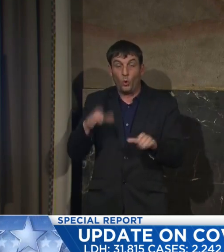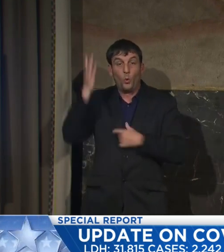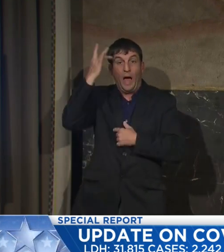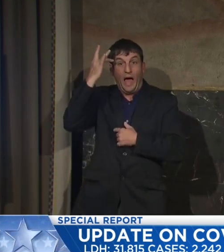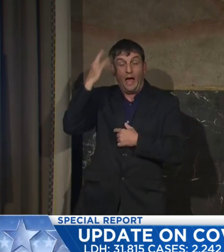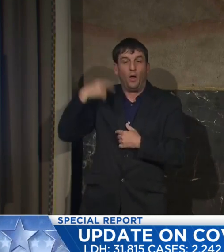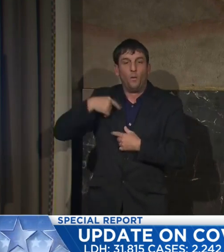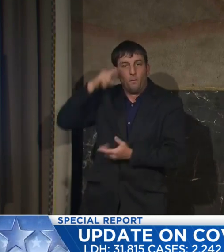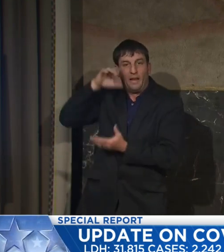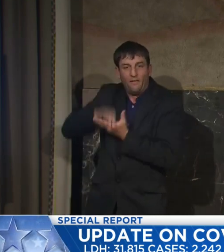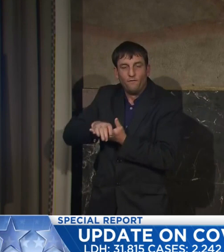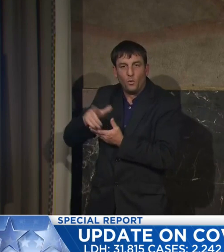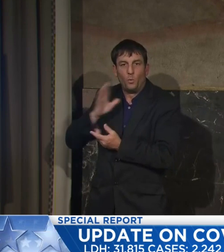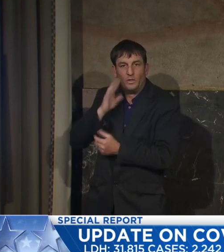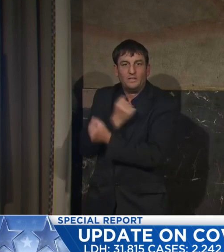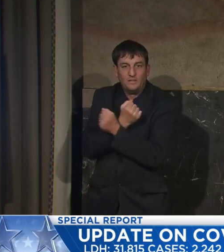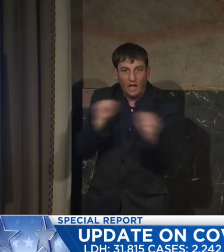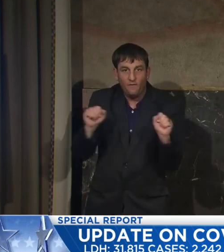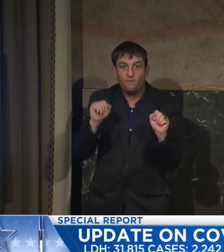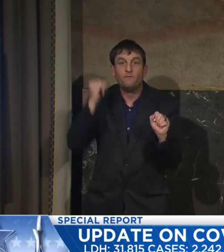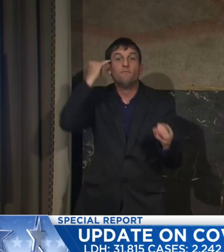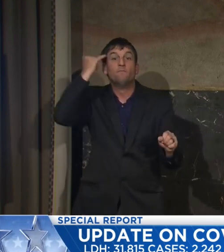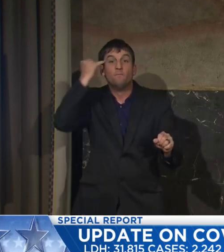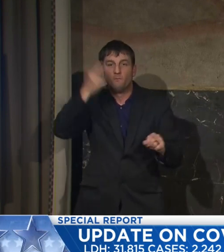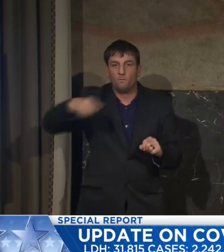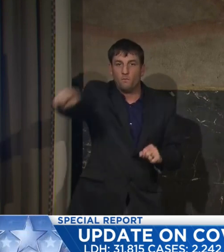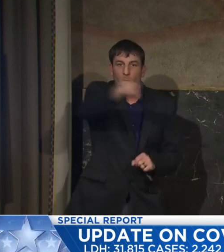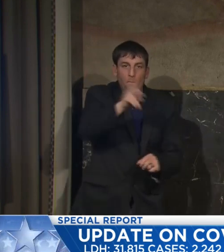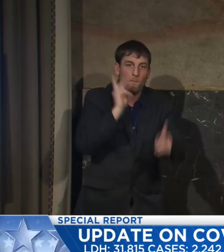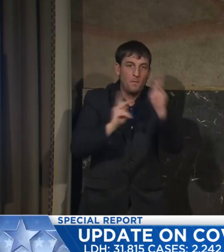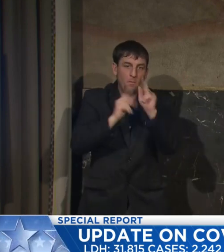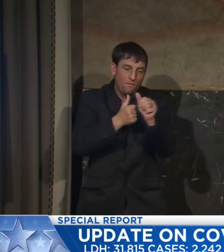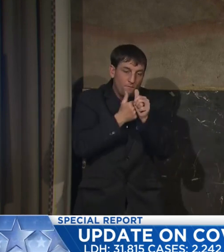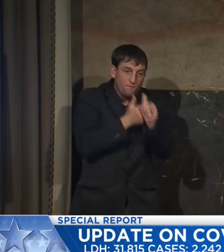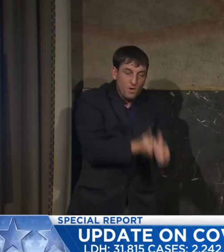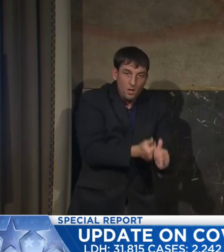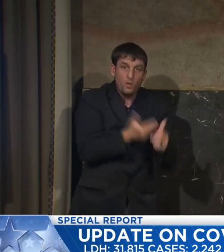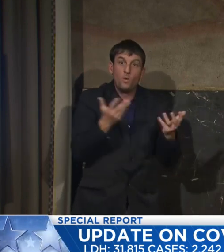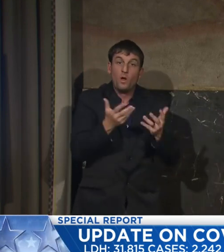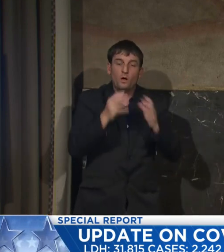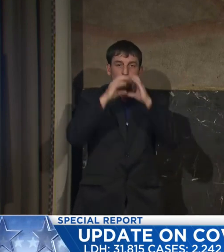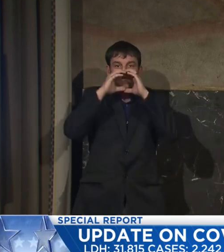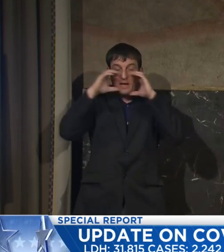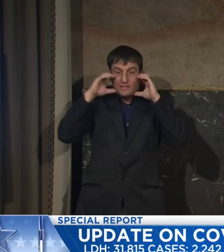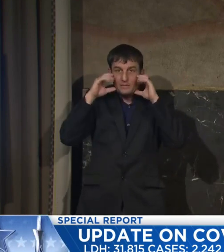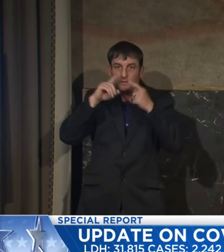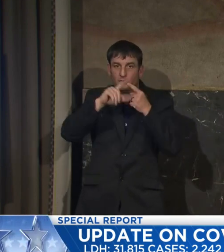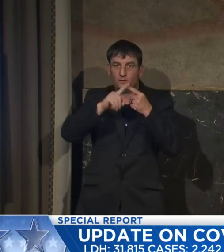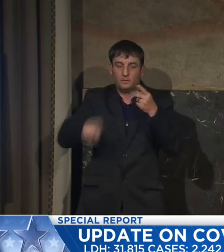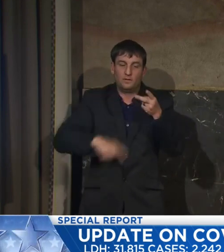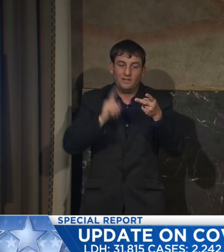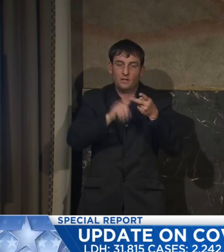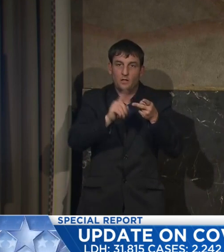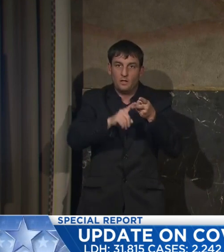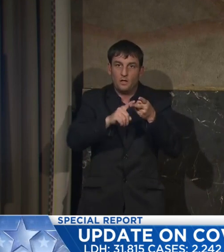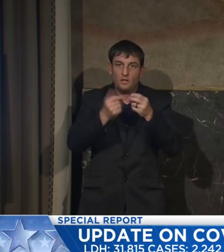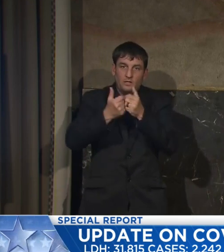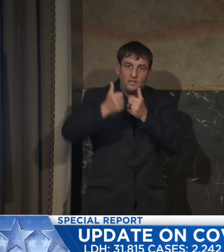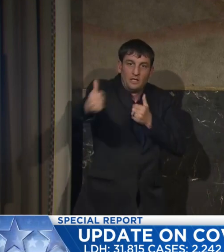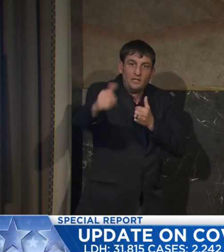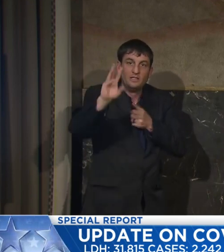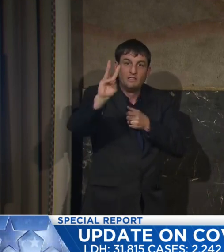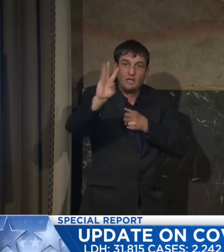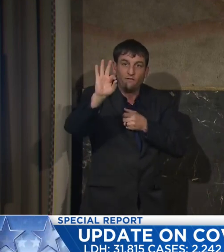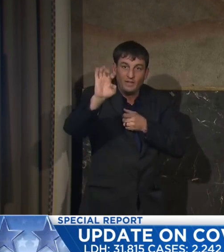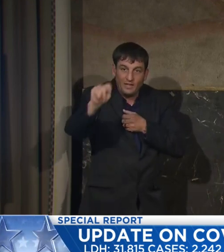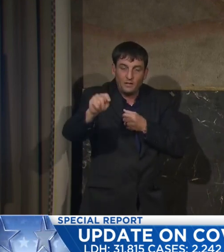as the people do what we're asking them to do with wearing the mask and keeping the 6 feet distance and washing their hands and staying home if